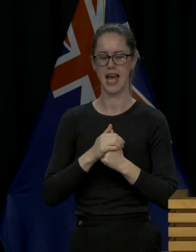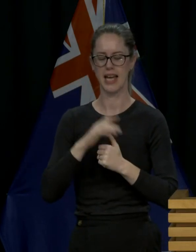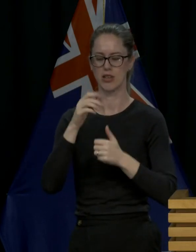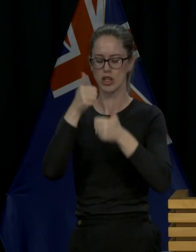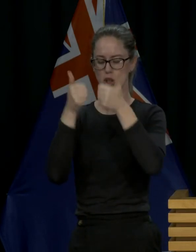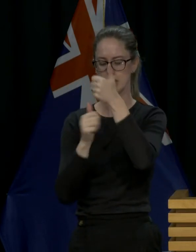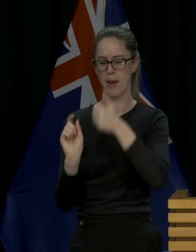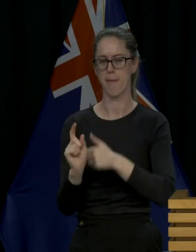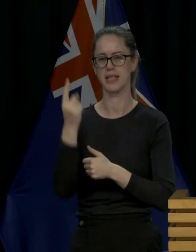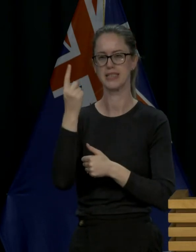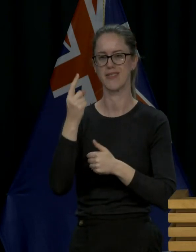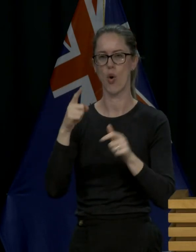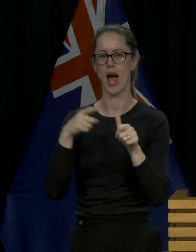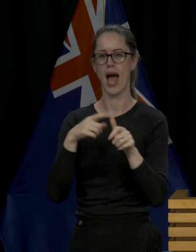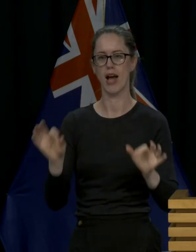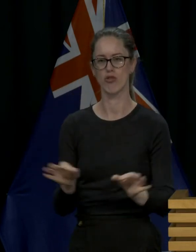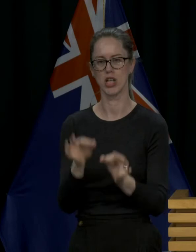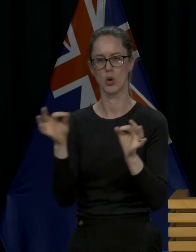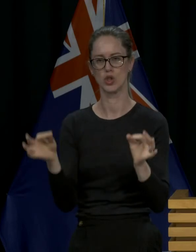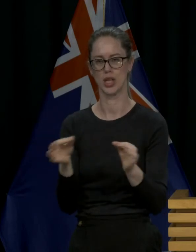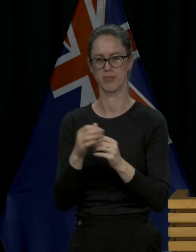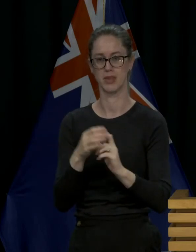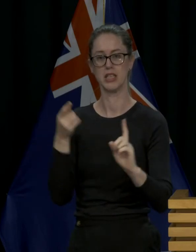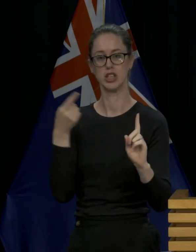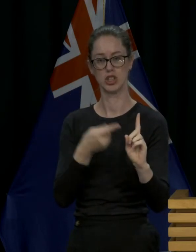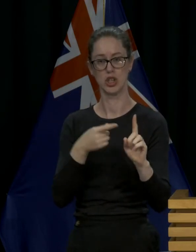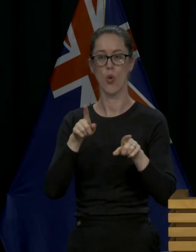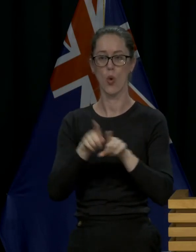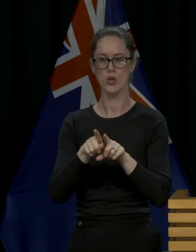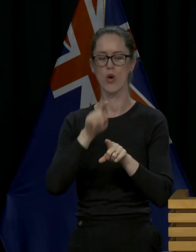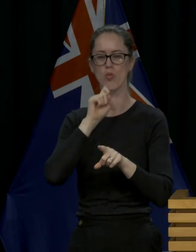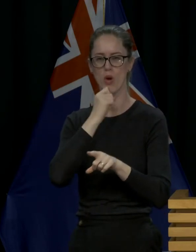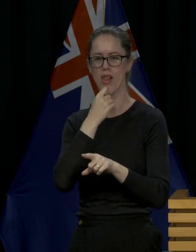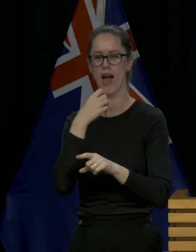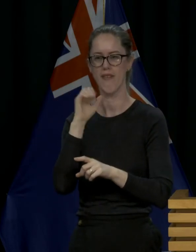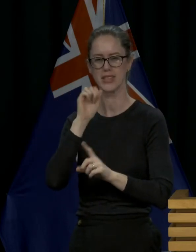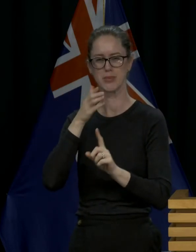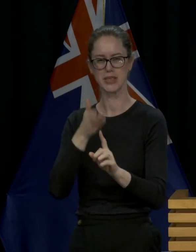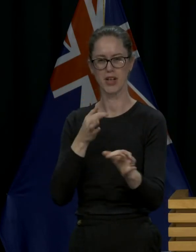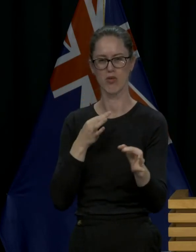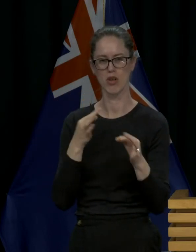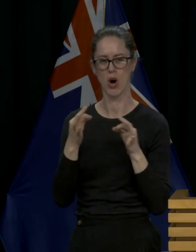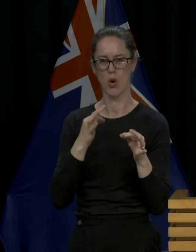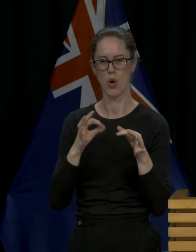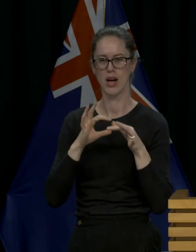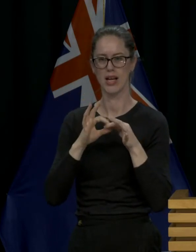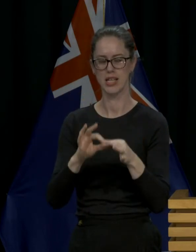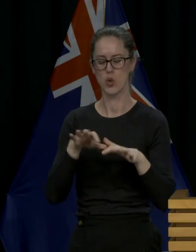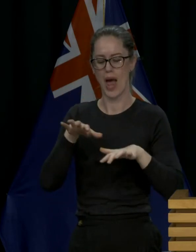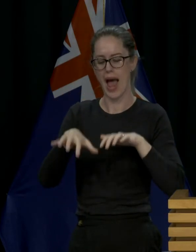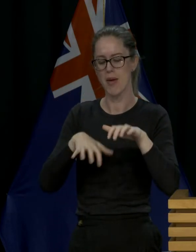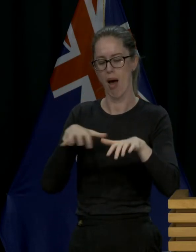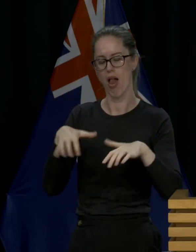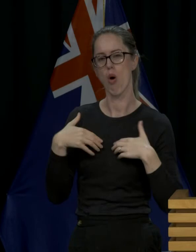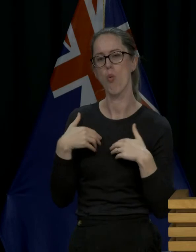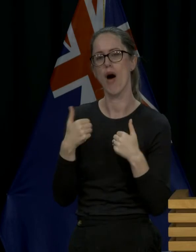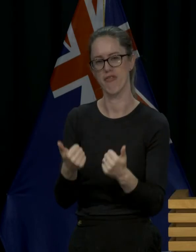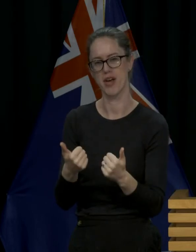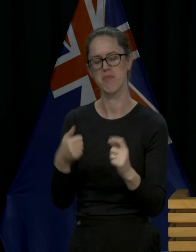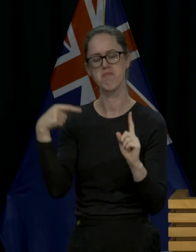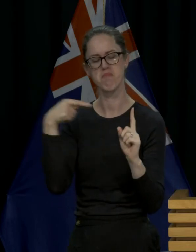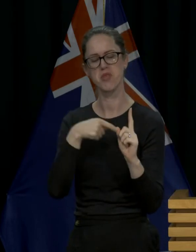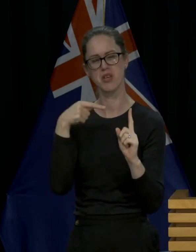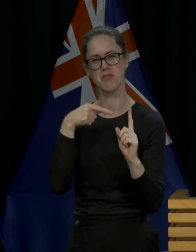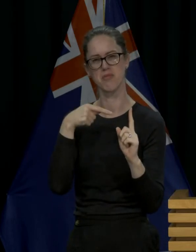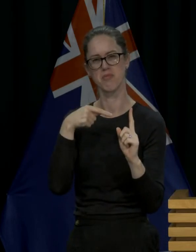Associate Minister of Agriculture. She will also have the specific role around animal welfare, something that's long